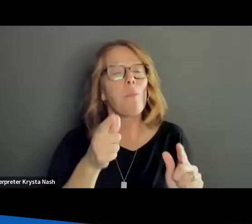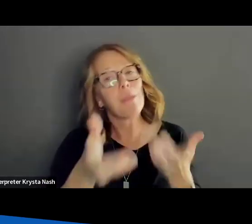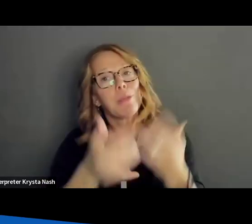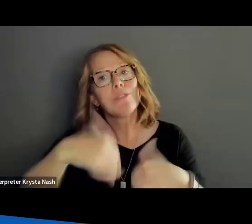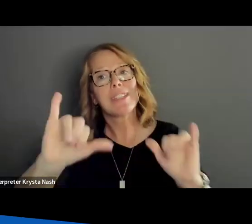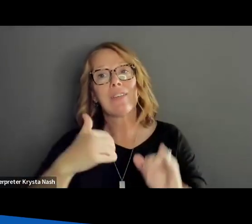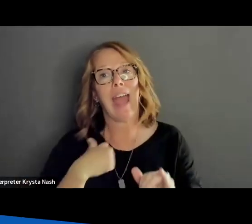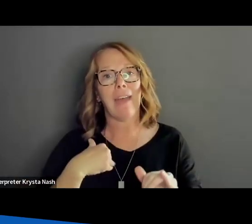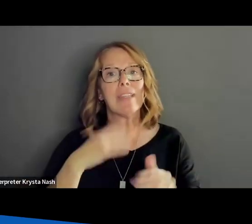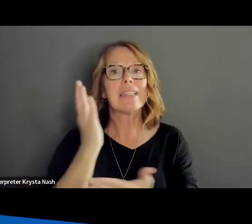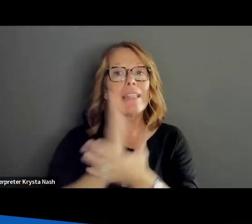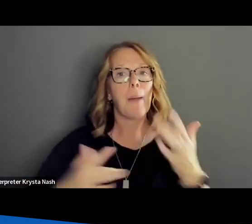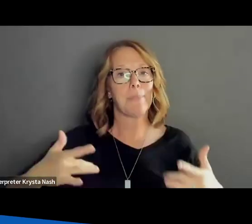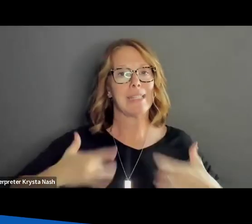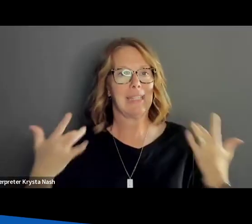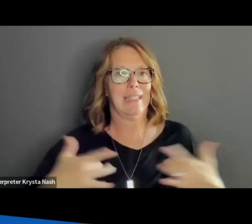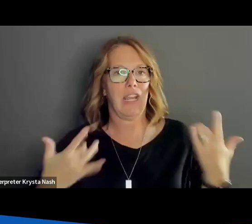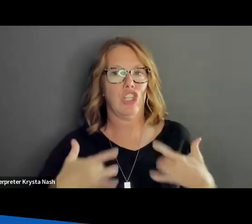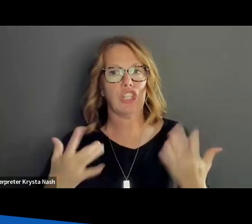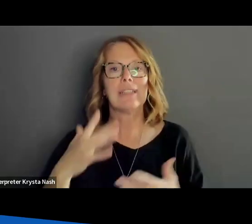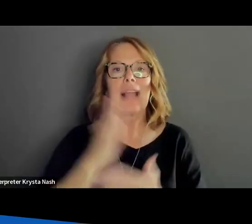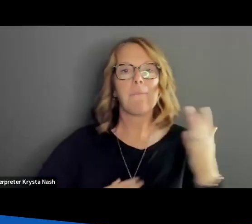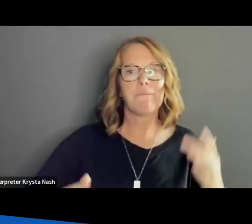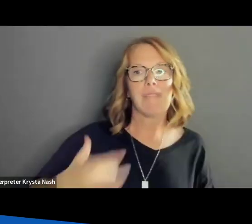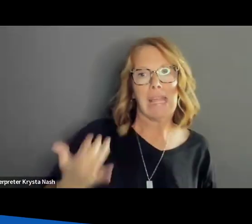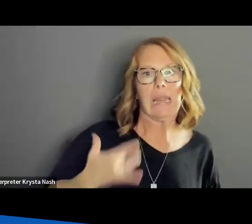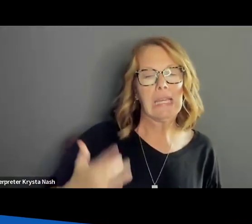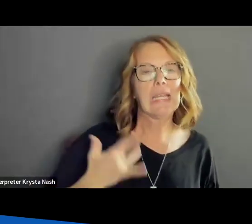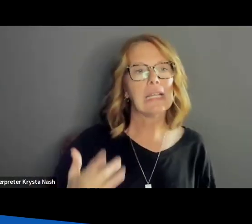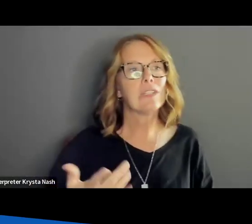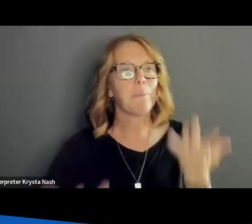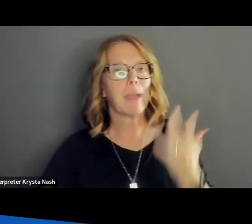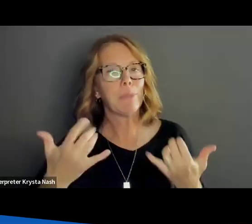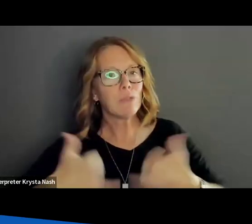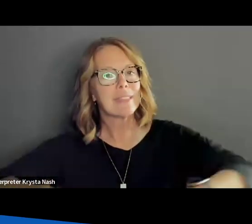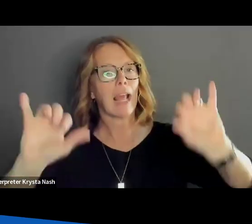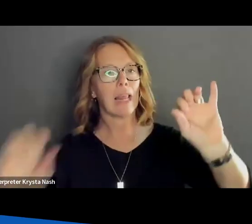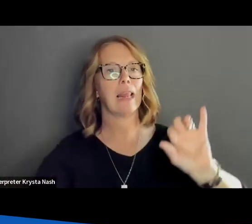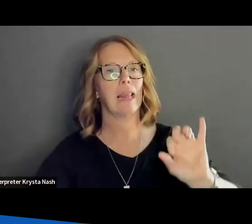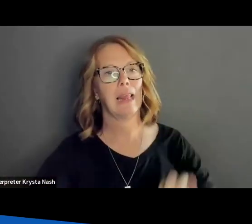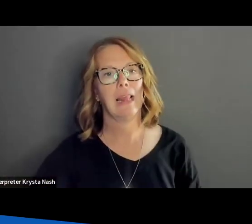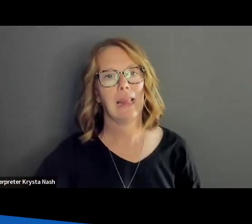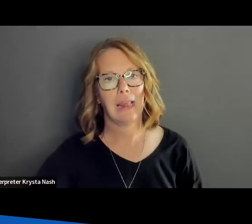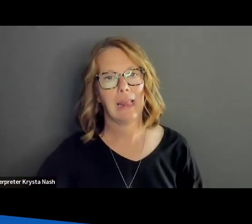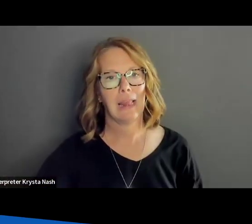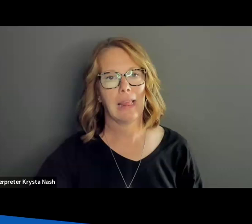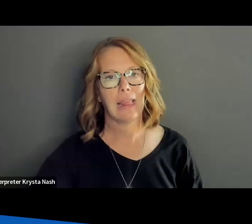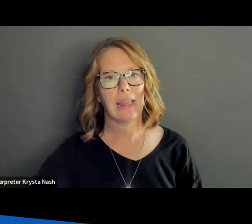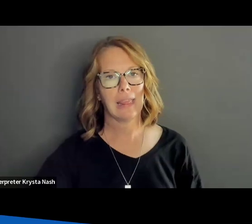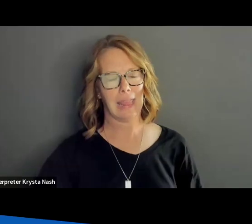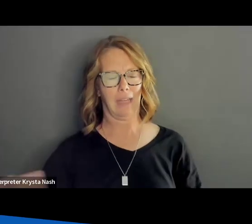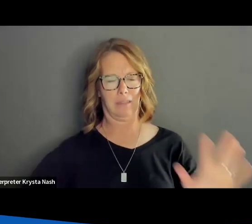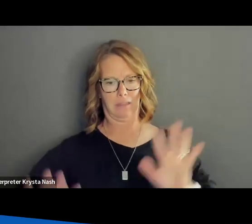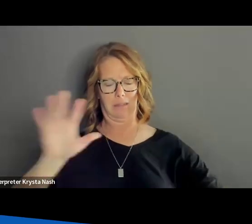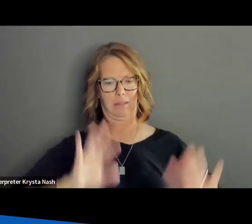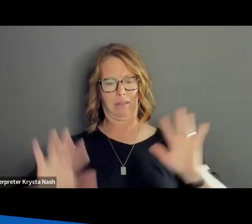have some sensation, you might have some feeling. So, you might still have that proprioception about your